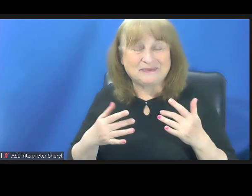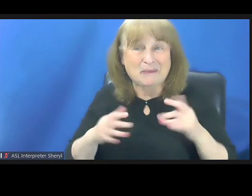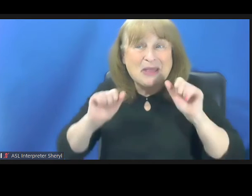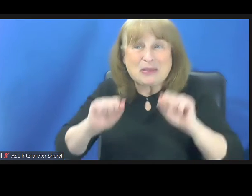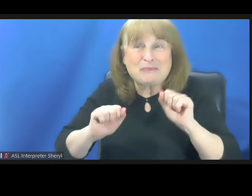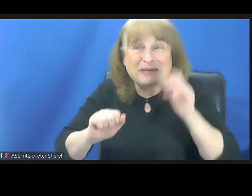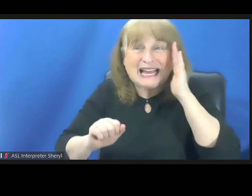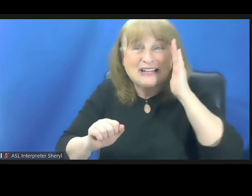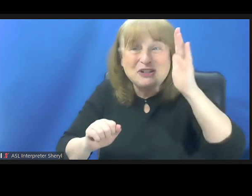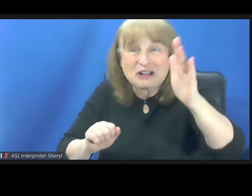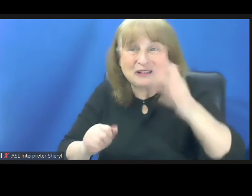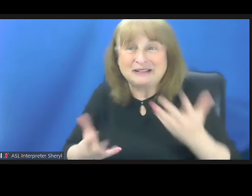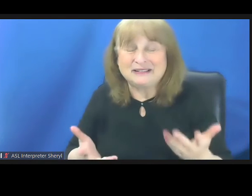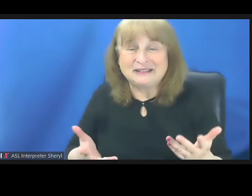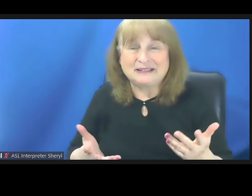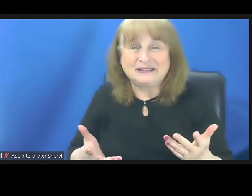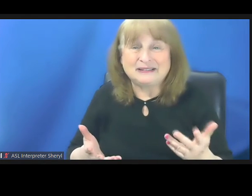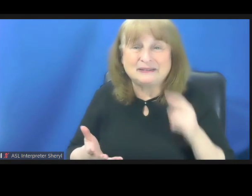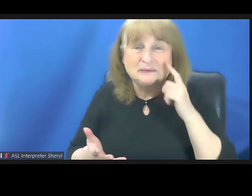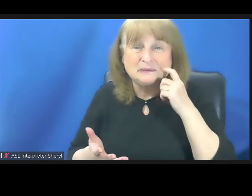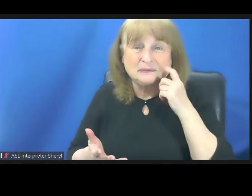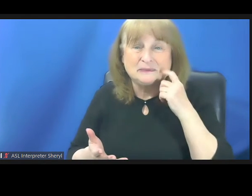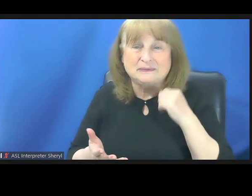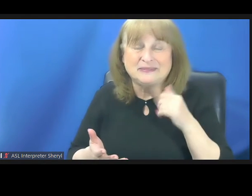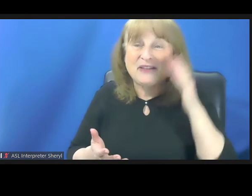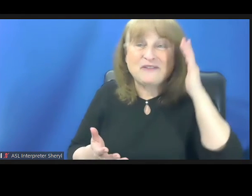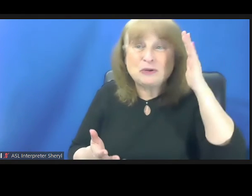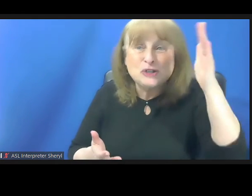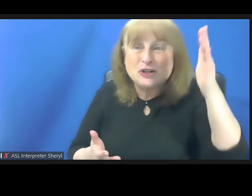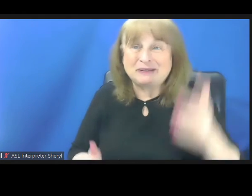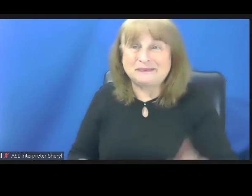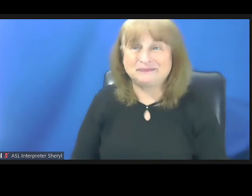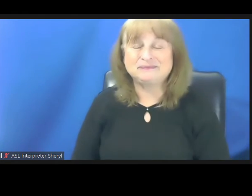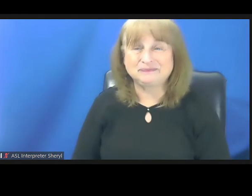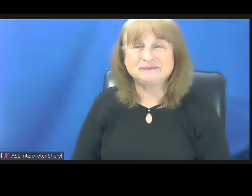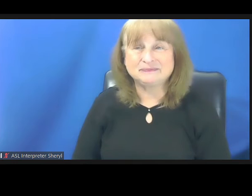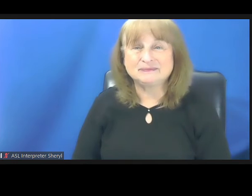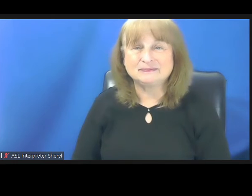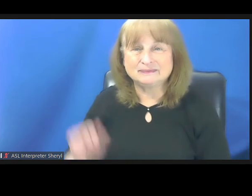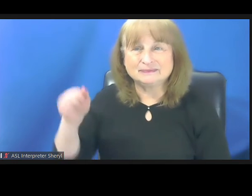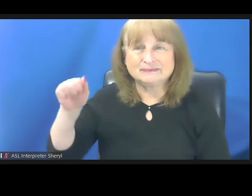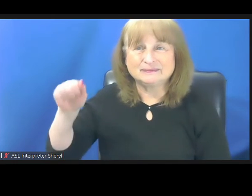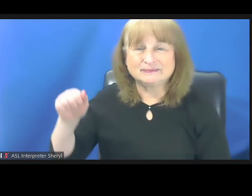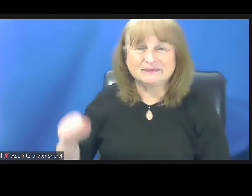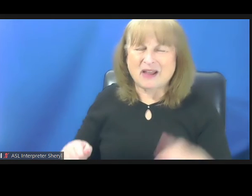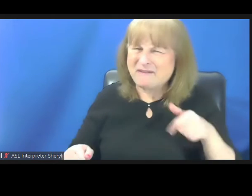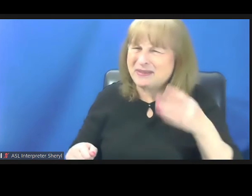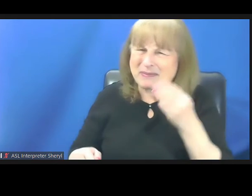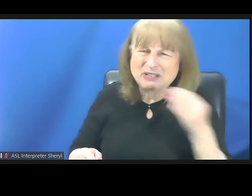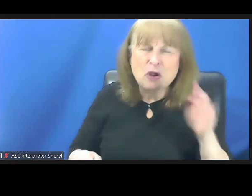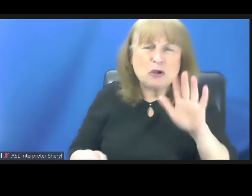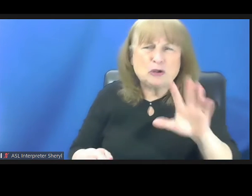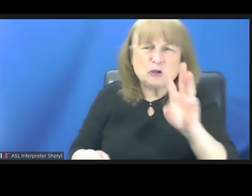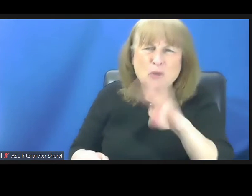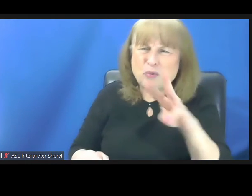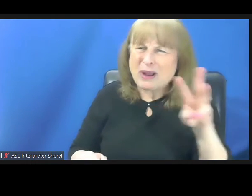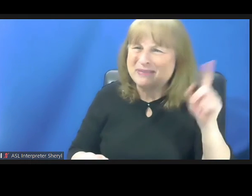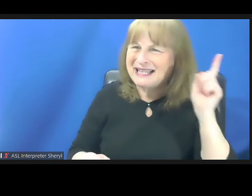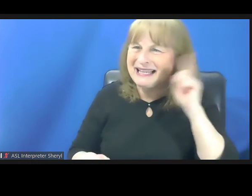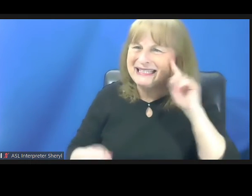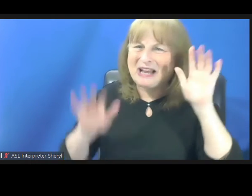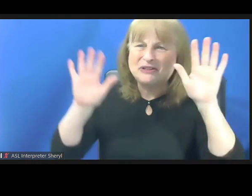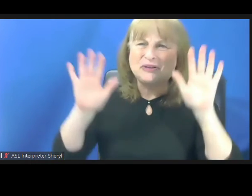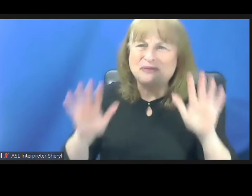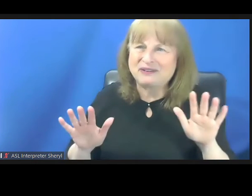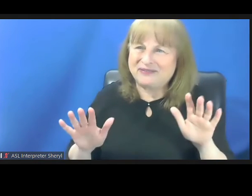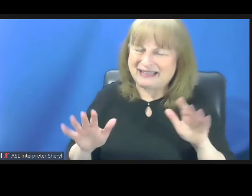potential of the future of this material. And your website sounds terrific, and it's